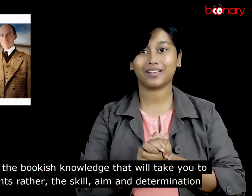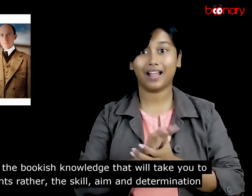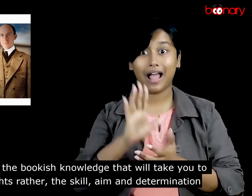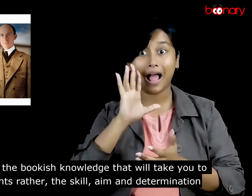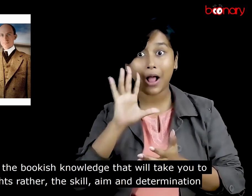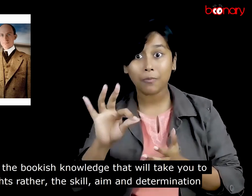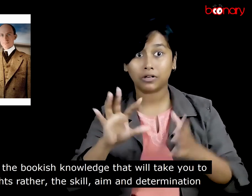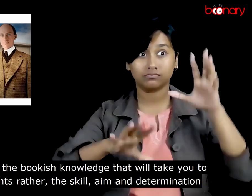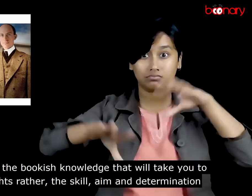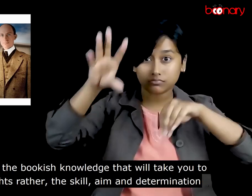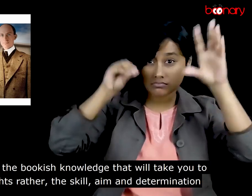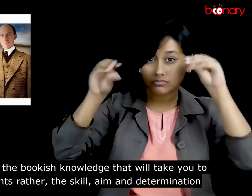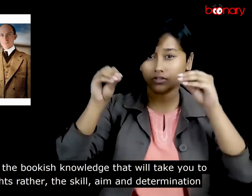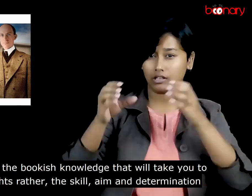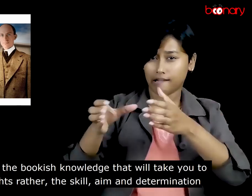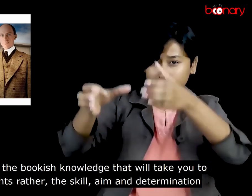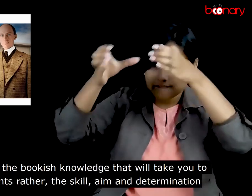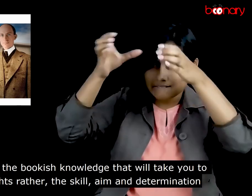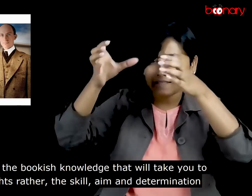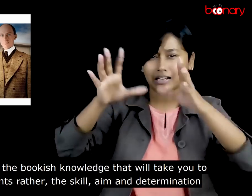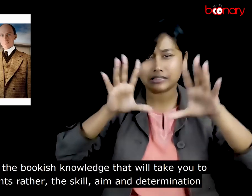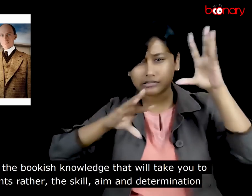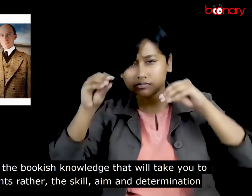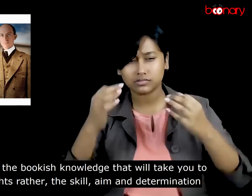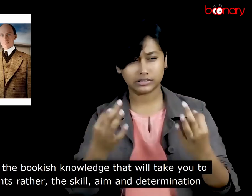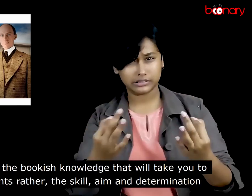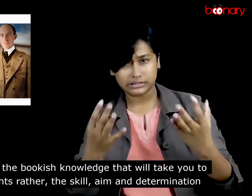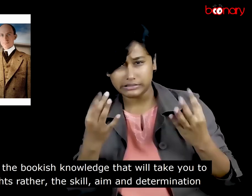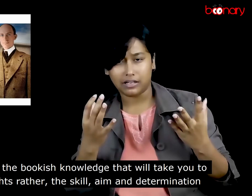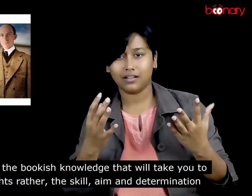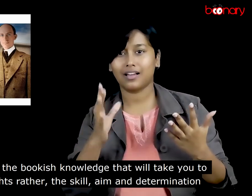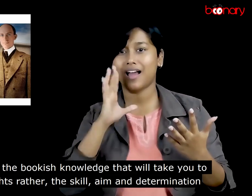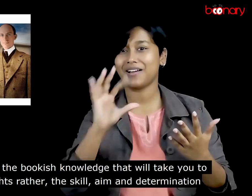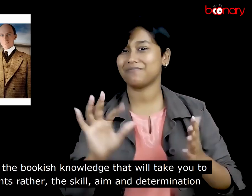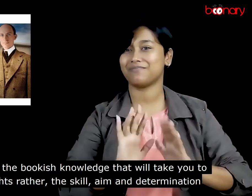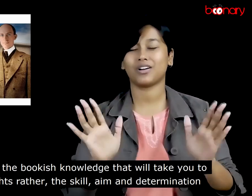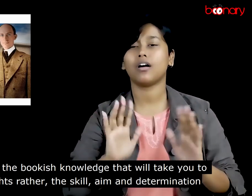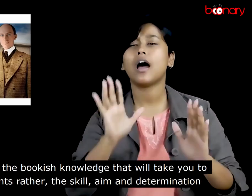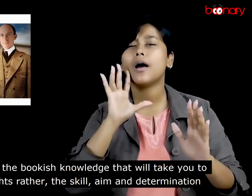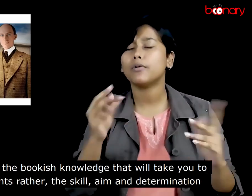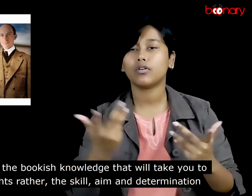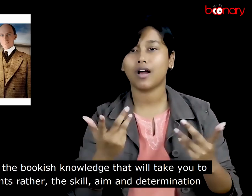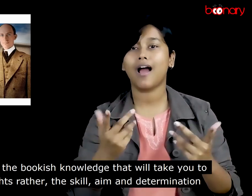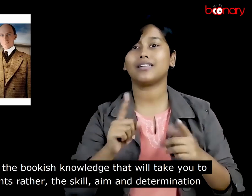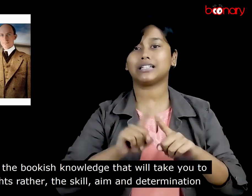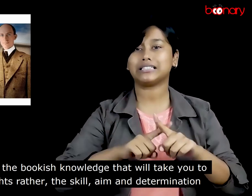It's not just the bookish knowledge that will take you to great heights. Rather, the skill,